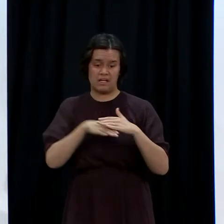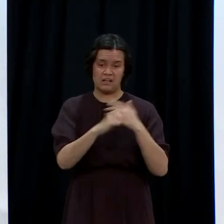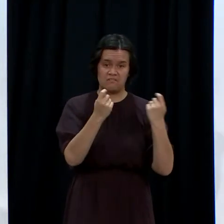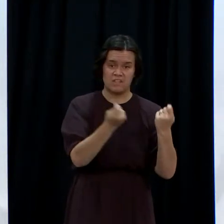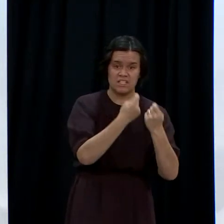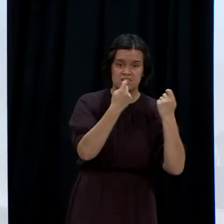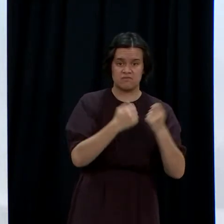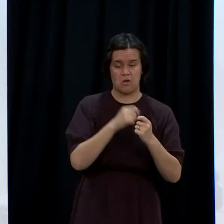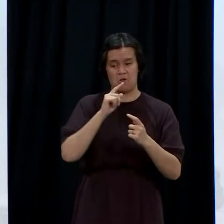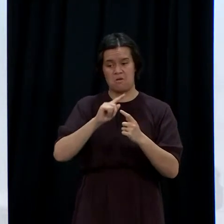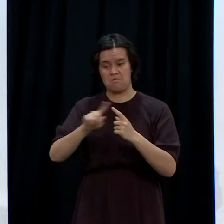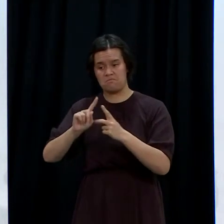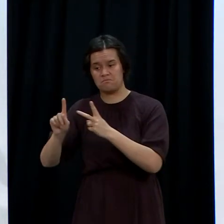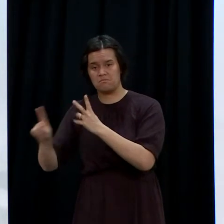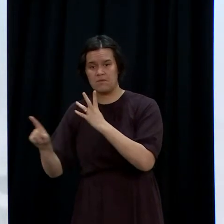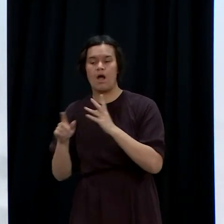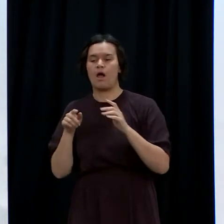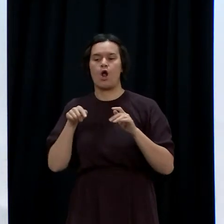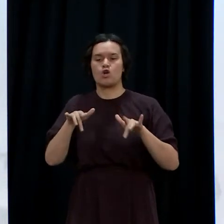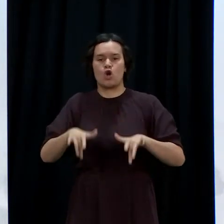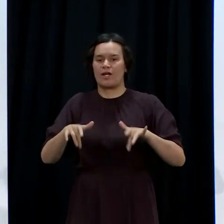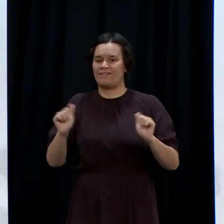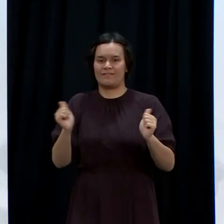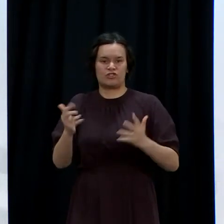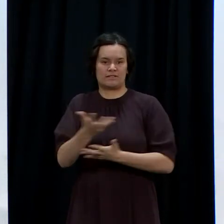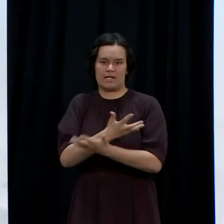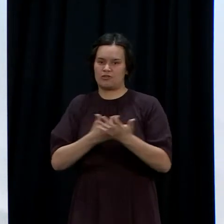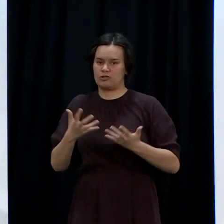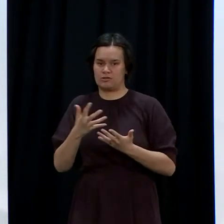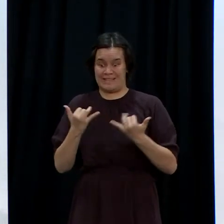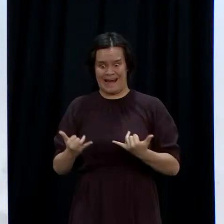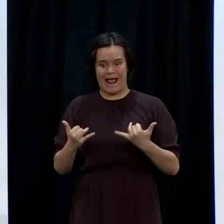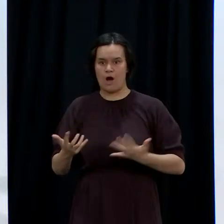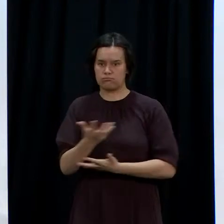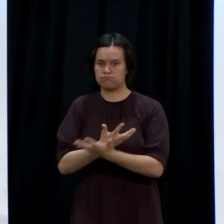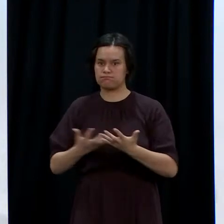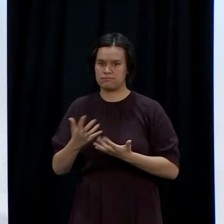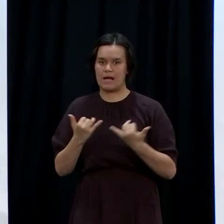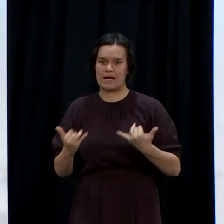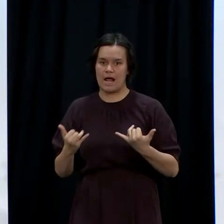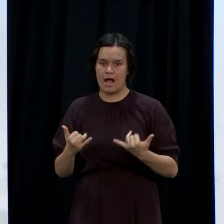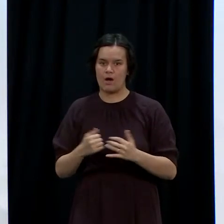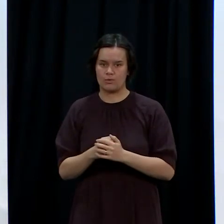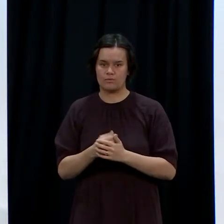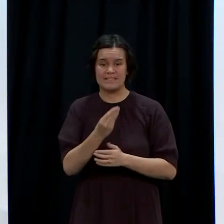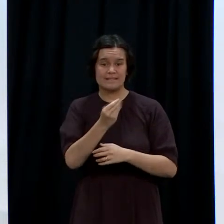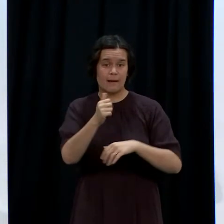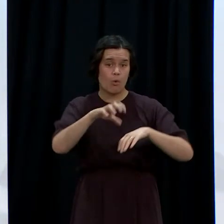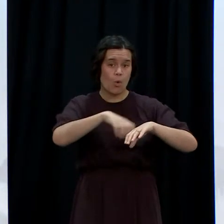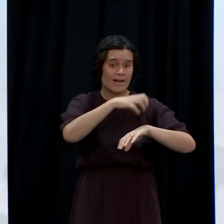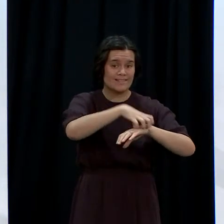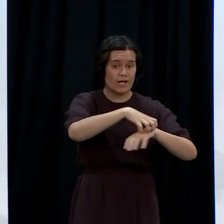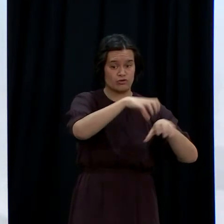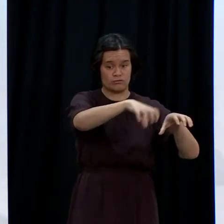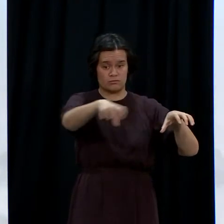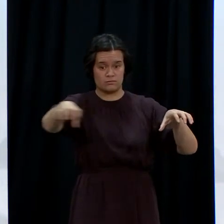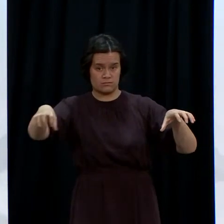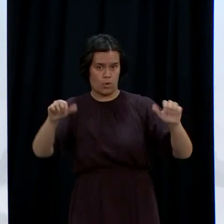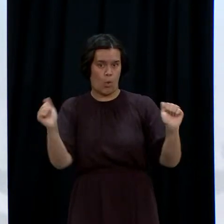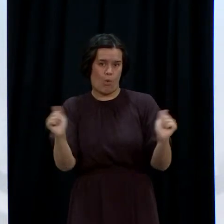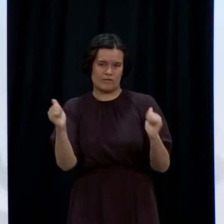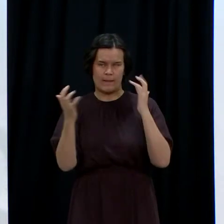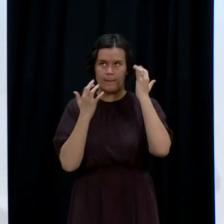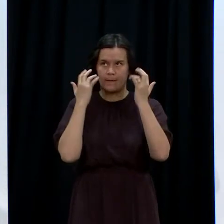it's going to end up at. Clearly, there are a number of organisations who are already giving thought to this in the context of their own employees,